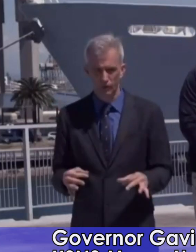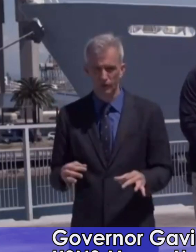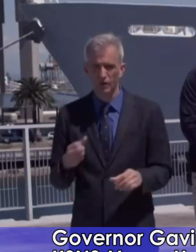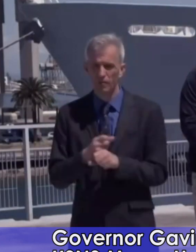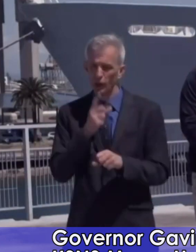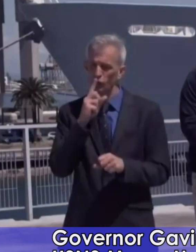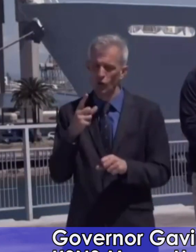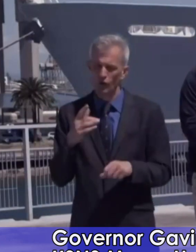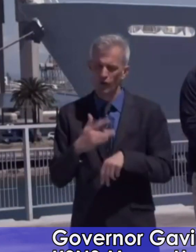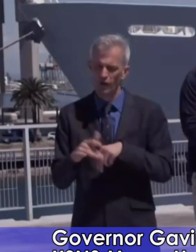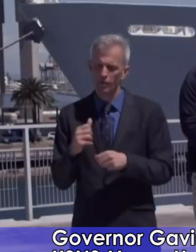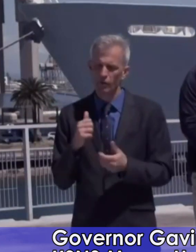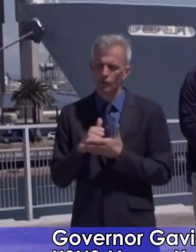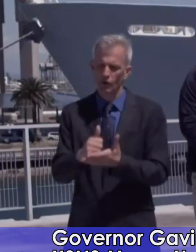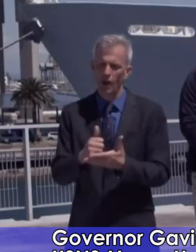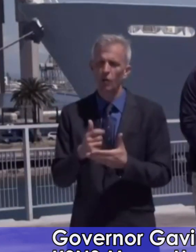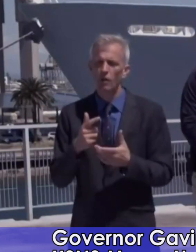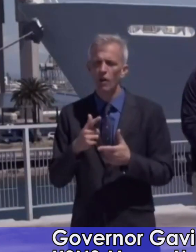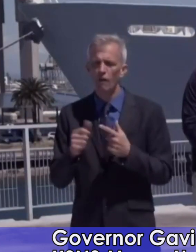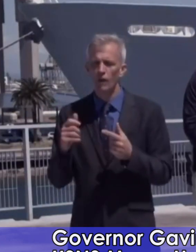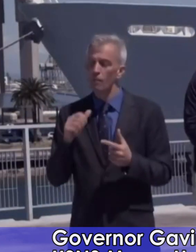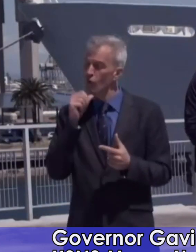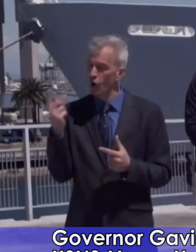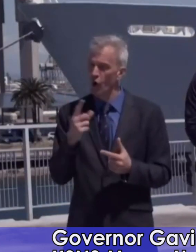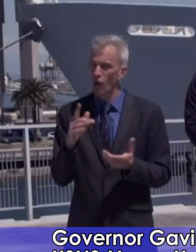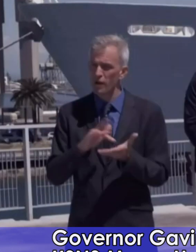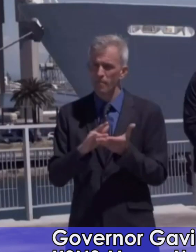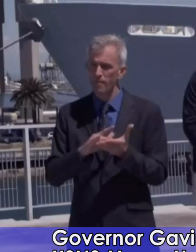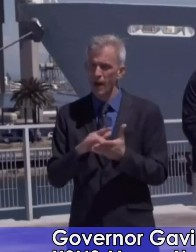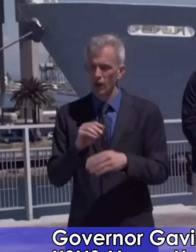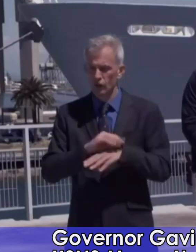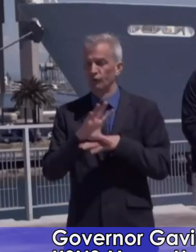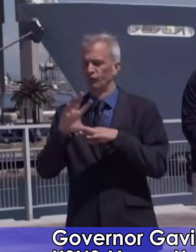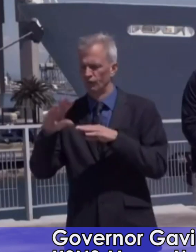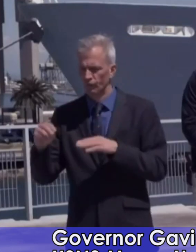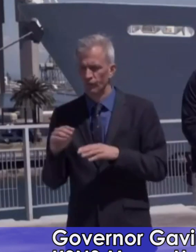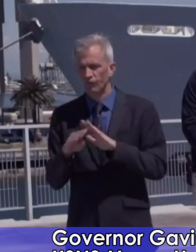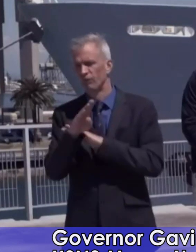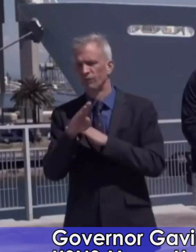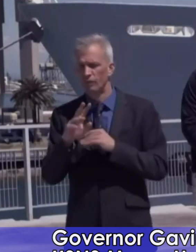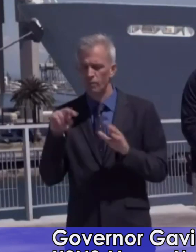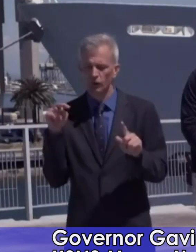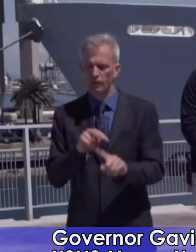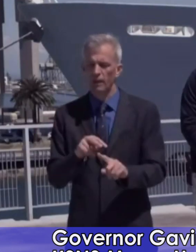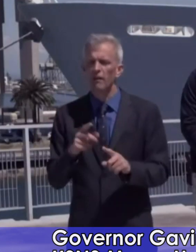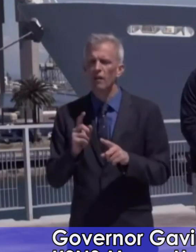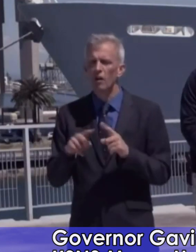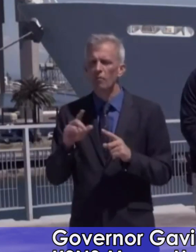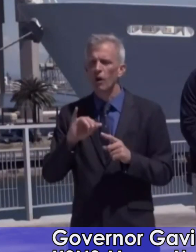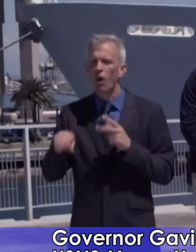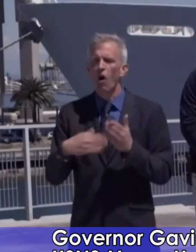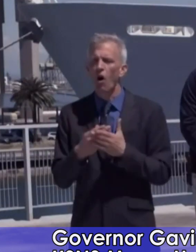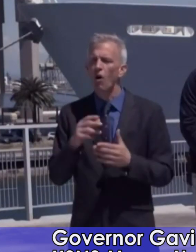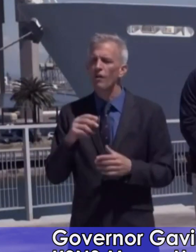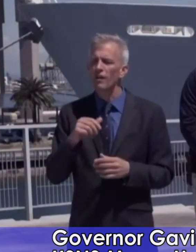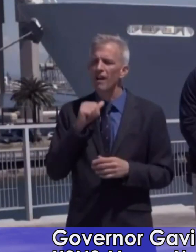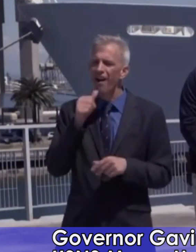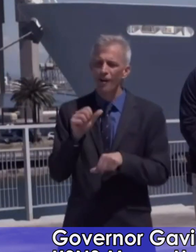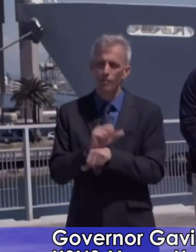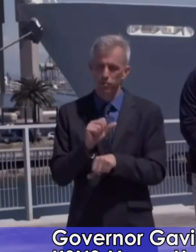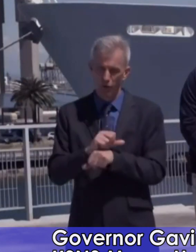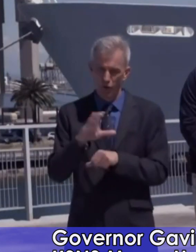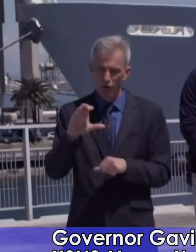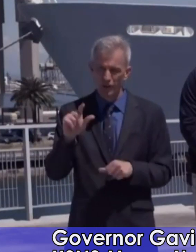not only from a medical surge perspective, but a specific example just to meet the needs of all the unemployment insurance claims in the state,